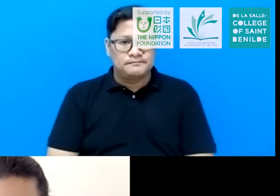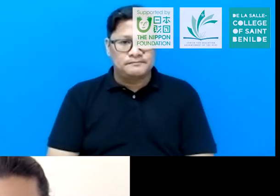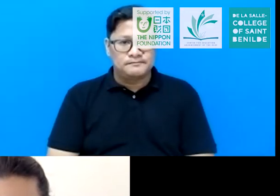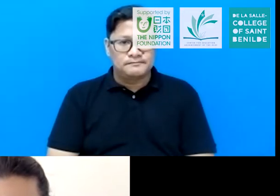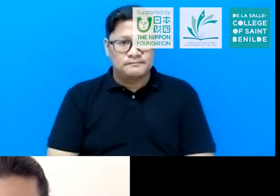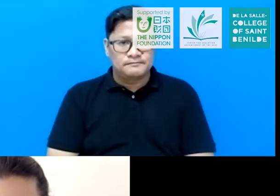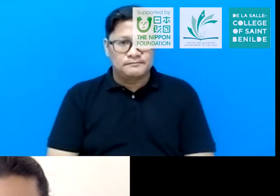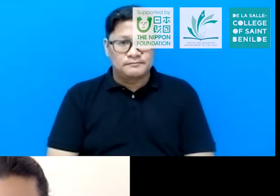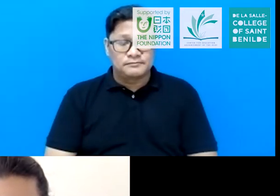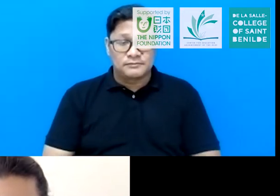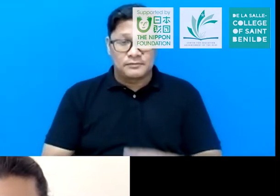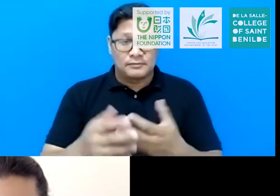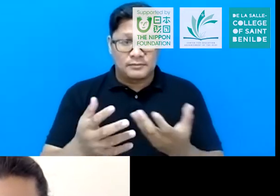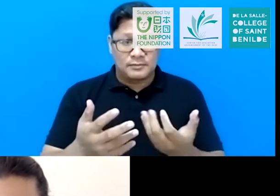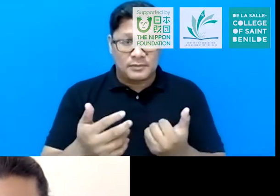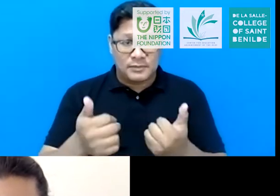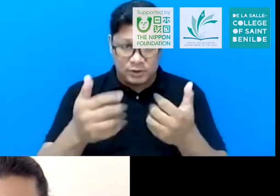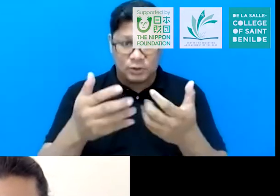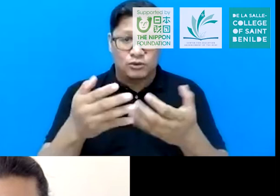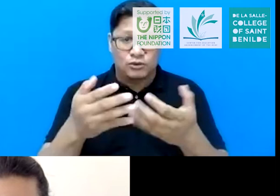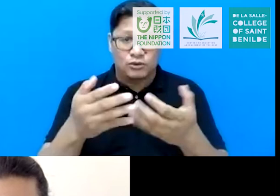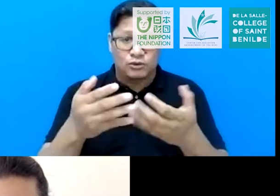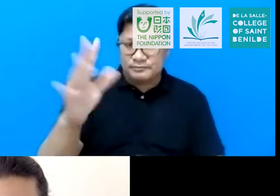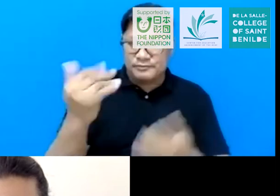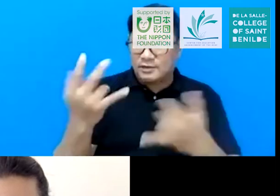Chuck, can you go back and put it on the screen?